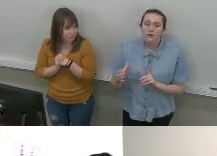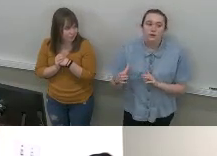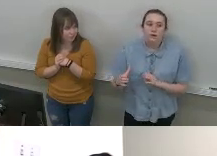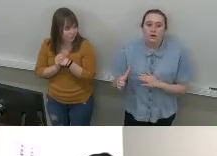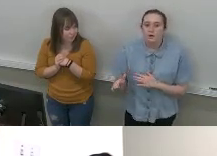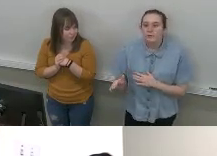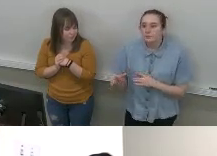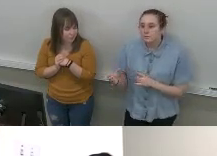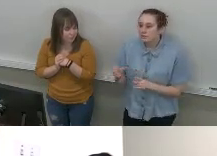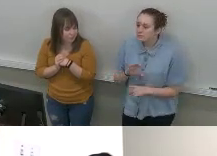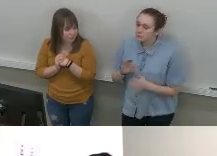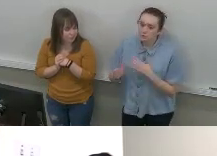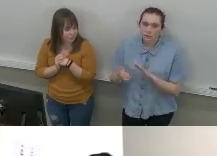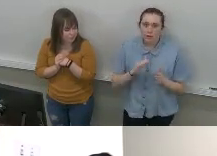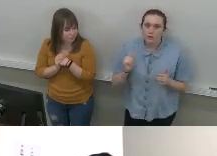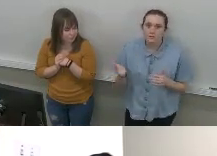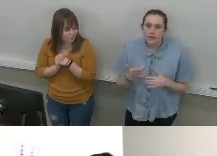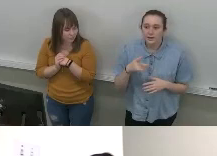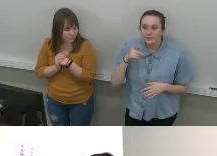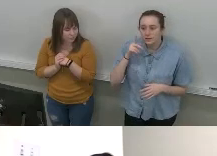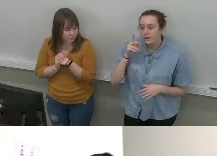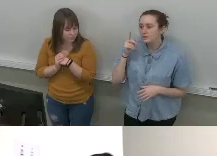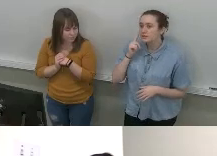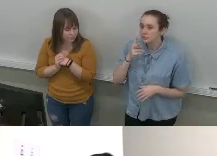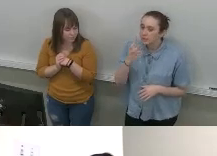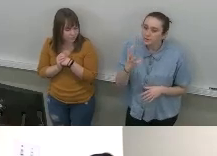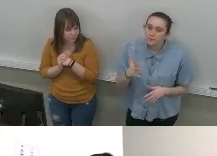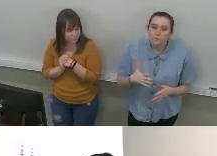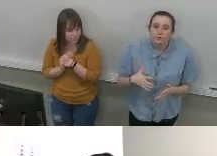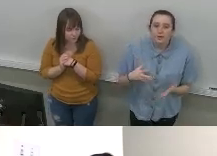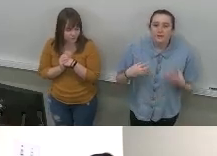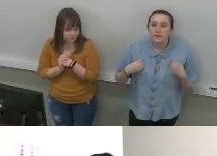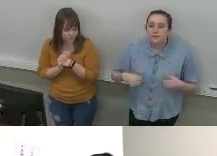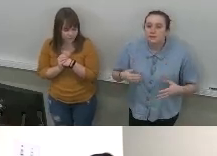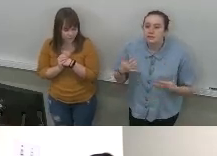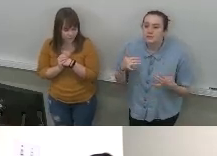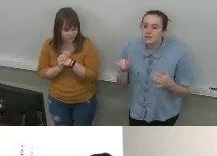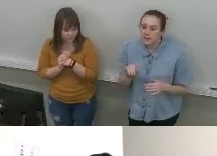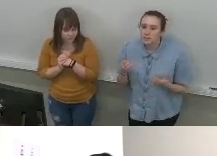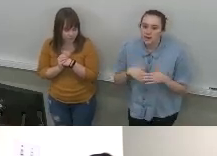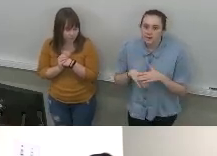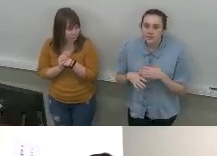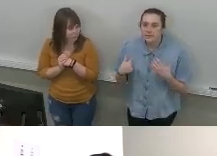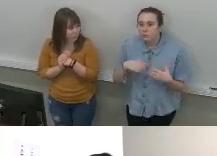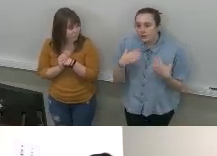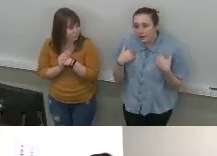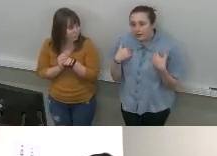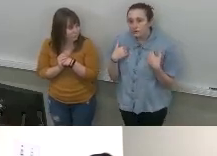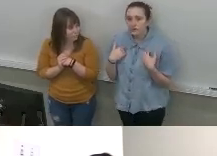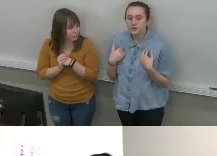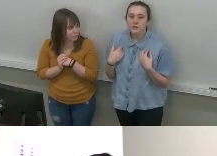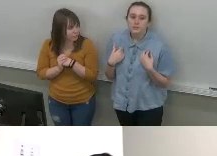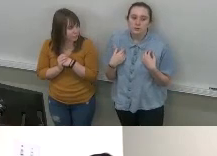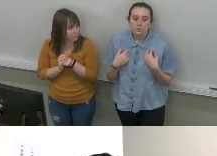community, deaf culture, all of that, deaf blind people, they need the same access that we